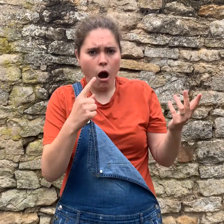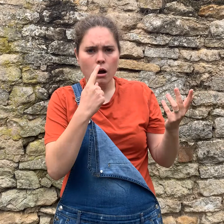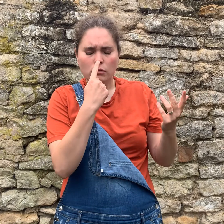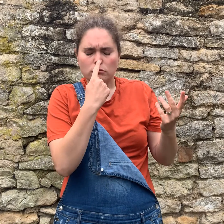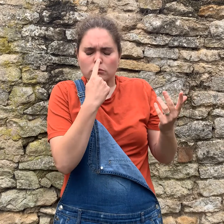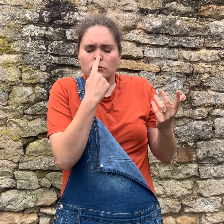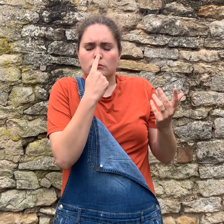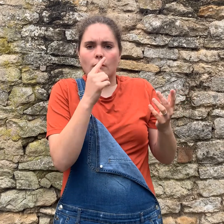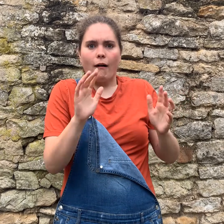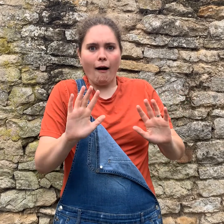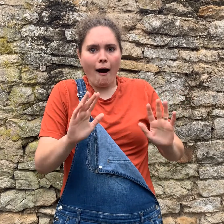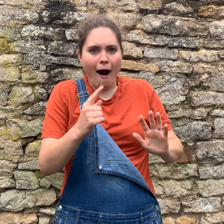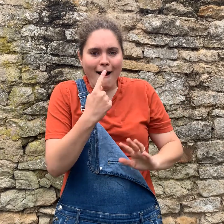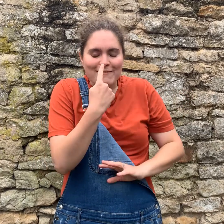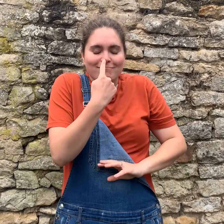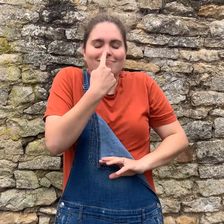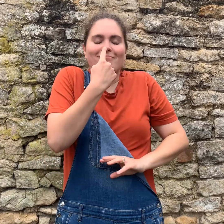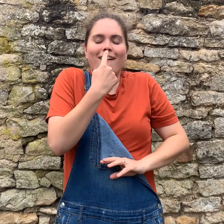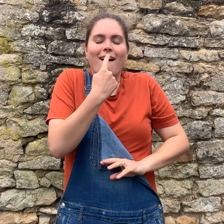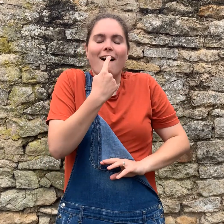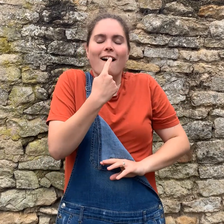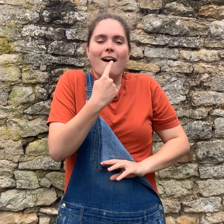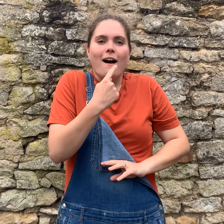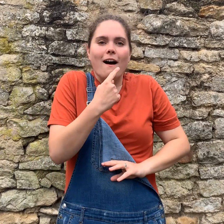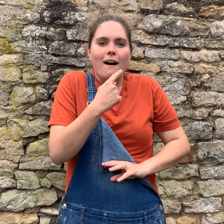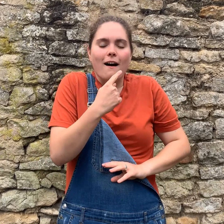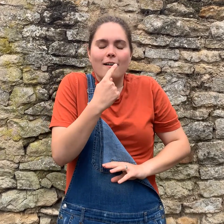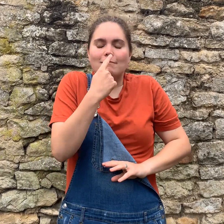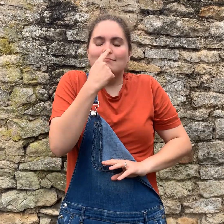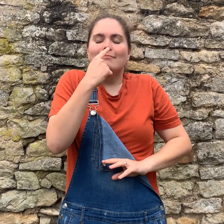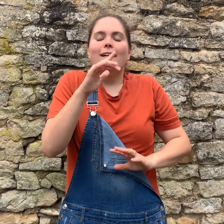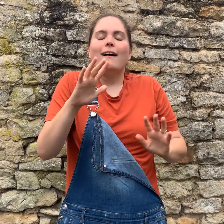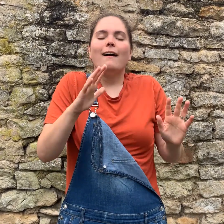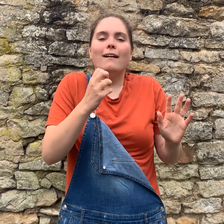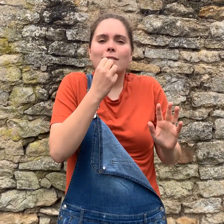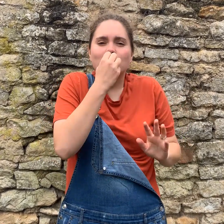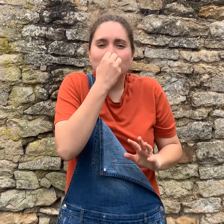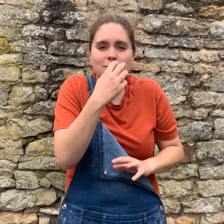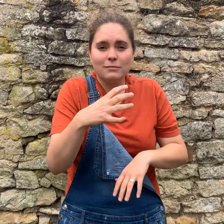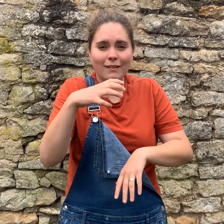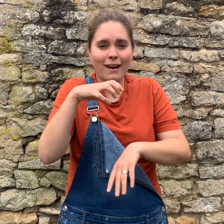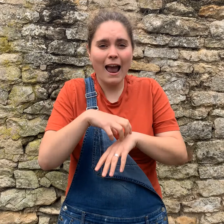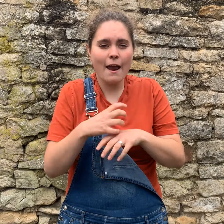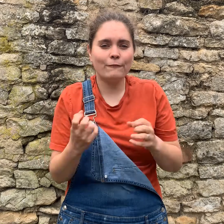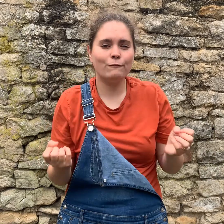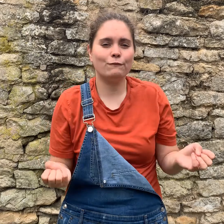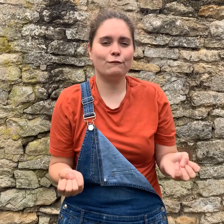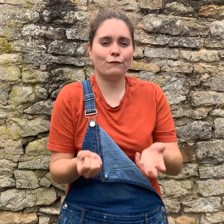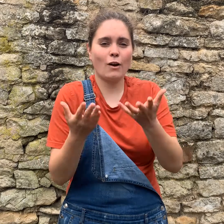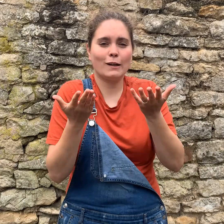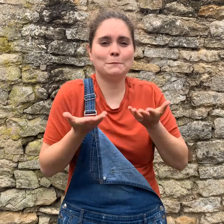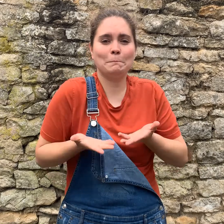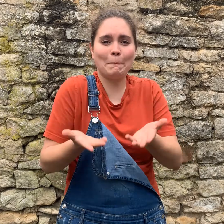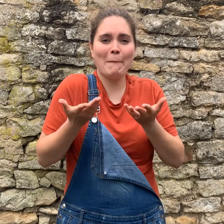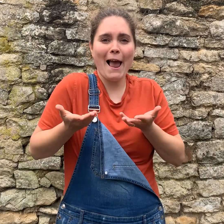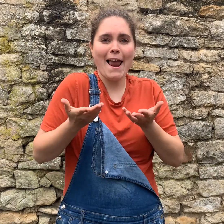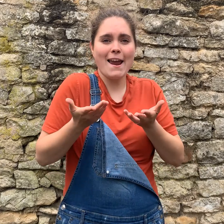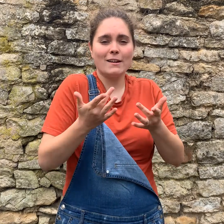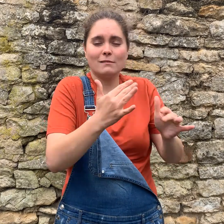confusing. And then I smelt, the most beautiful smell of freshly baked